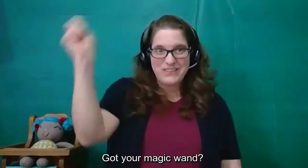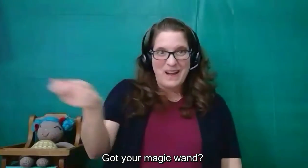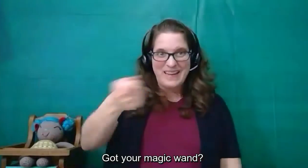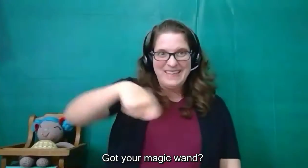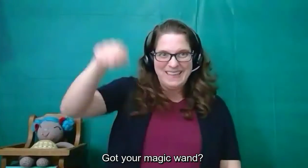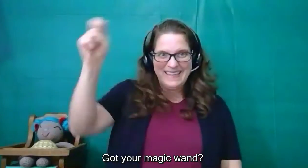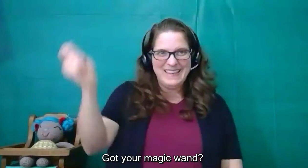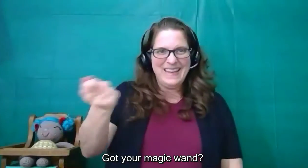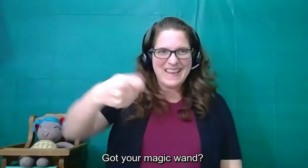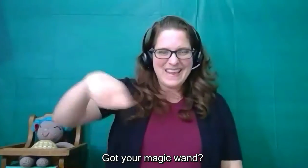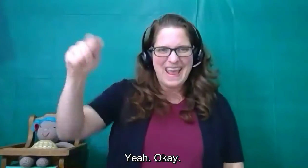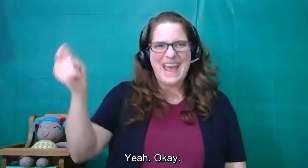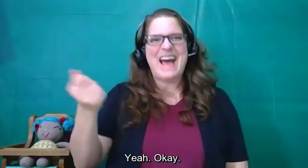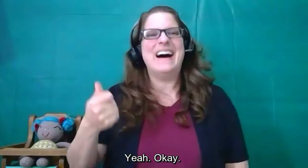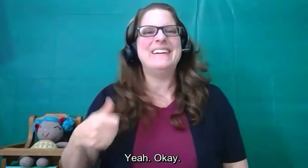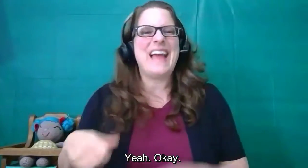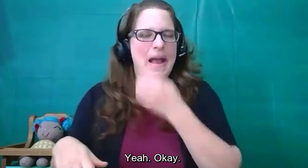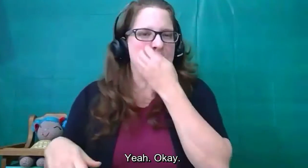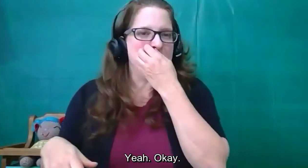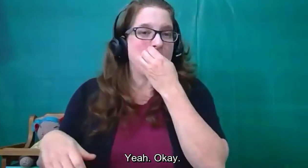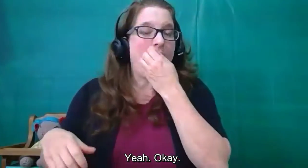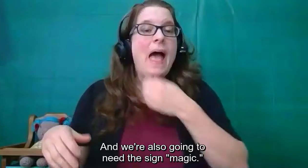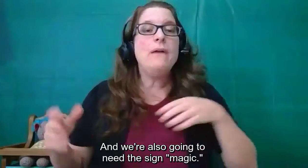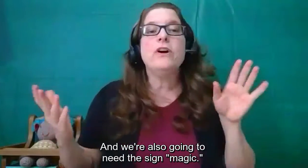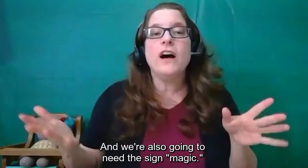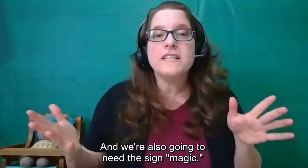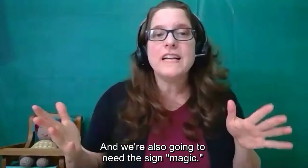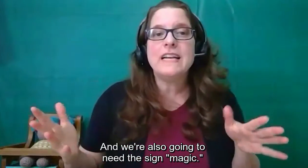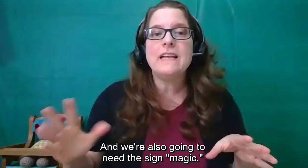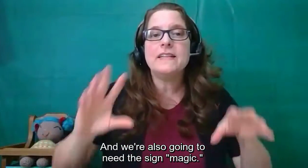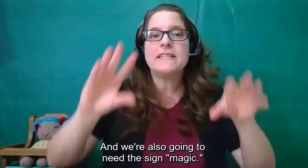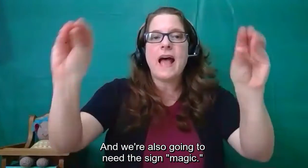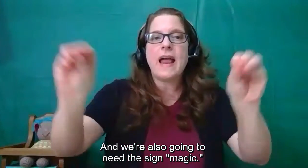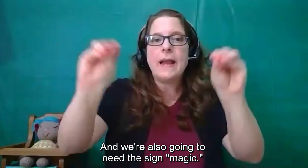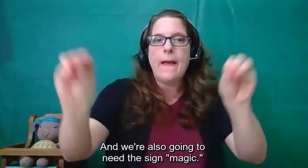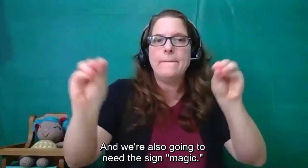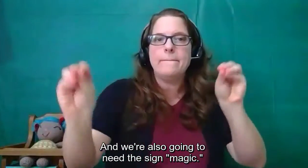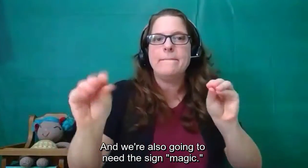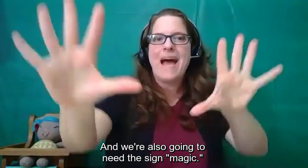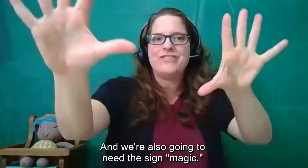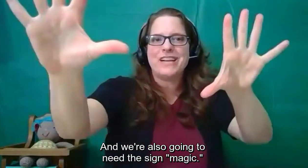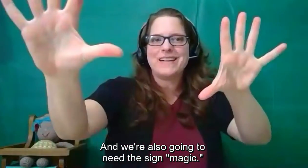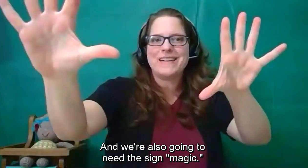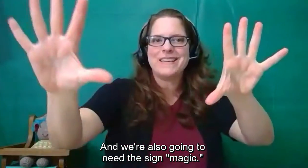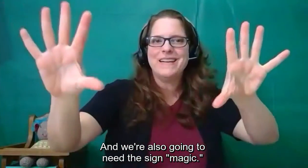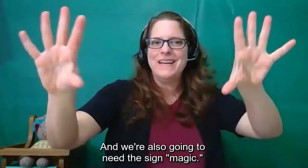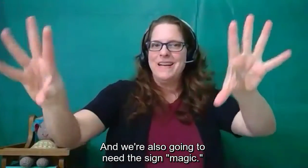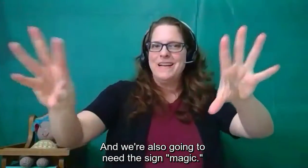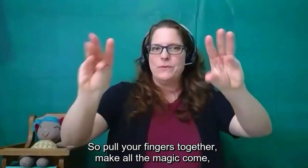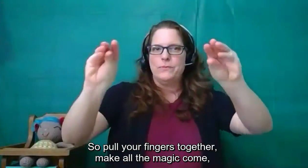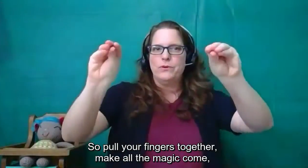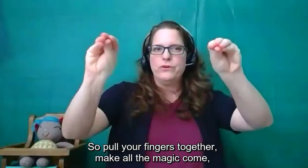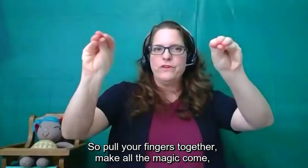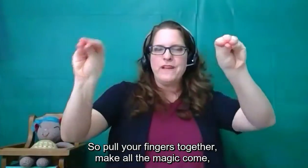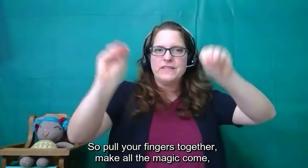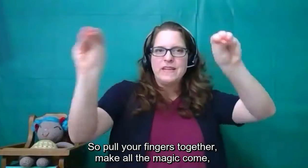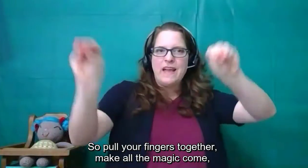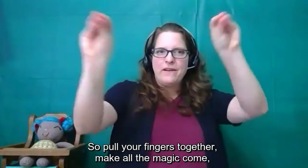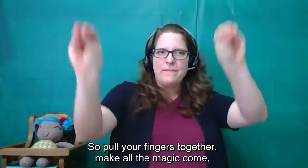wand? Yeah, okay. And we're also gonna need the sign magic. So pull your fingers together, make